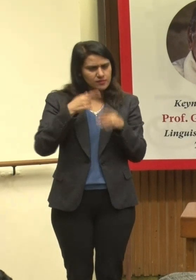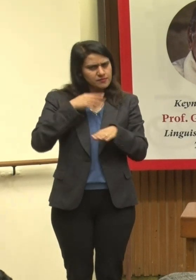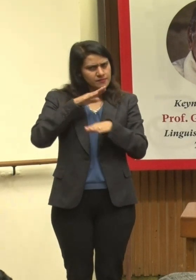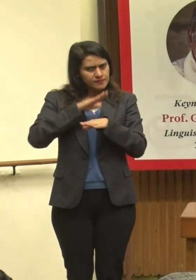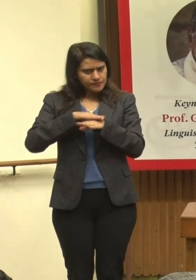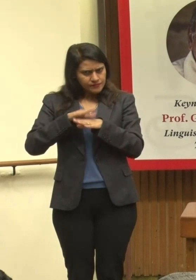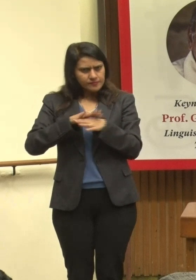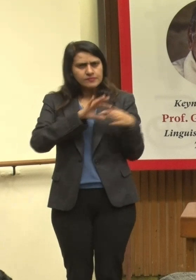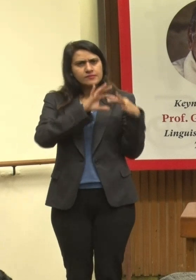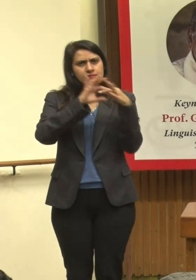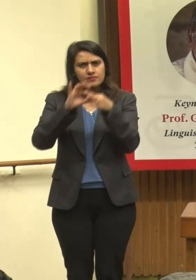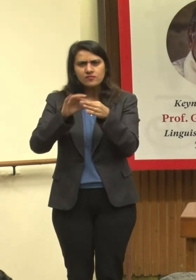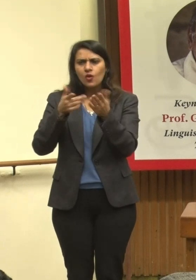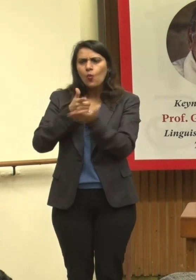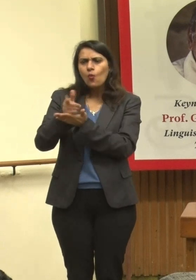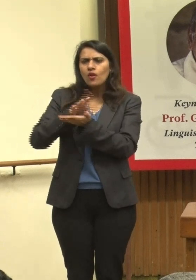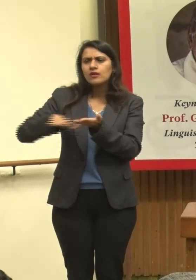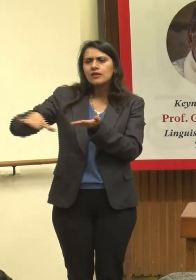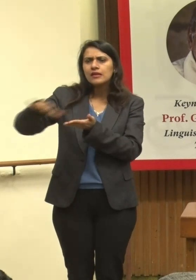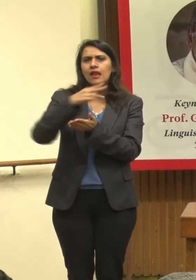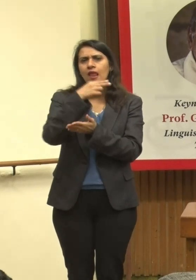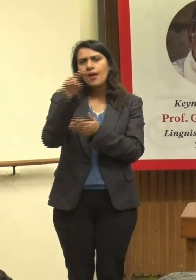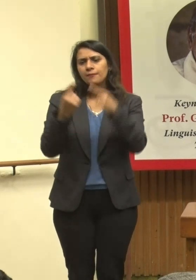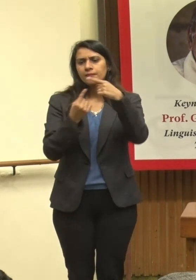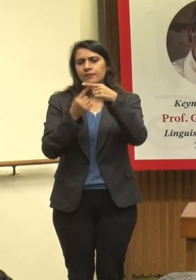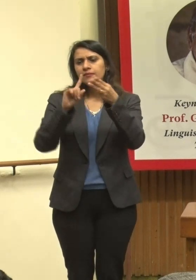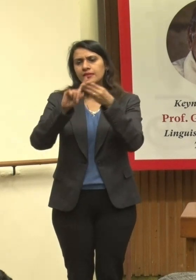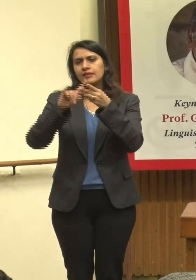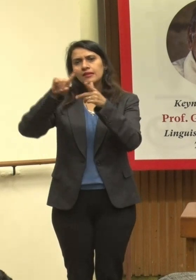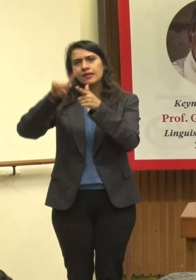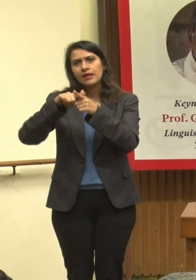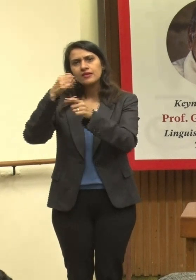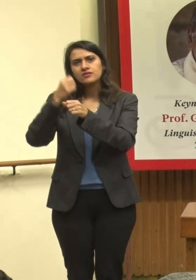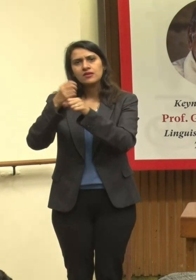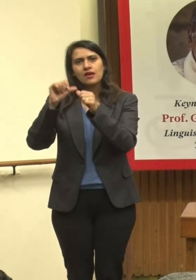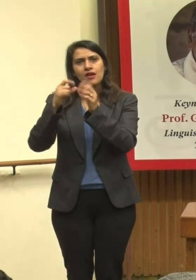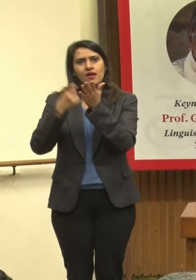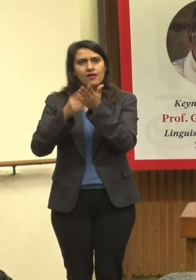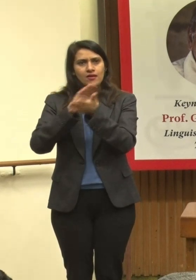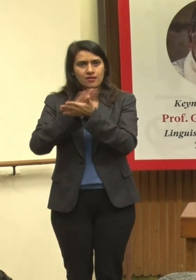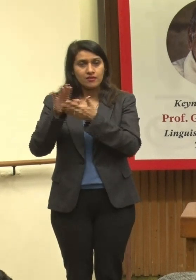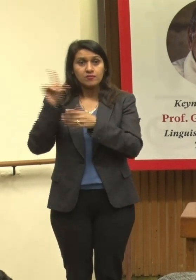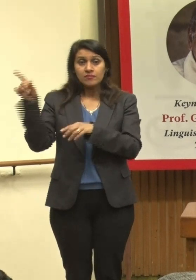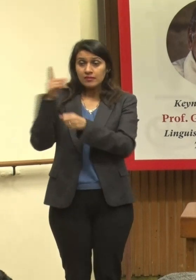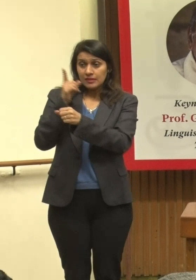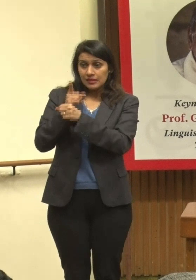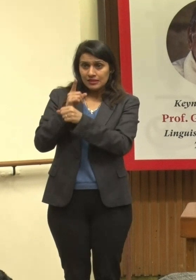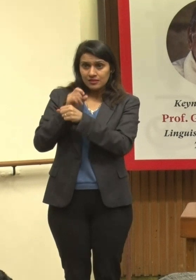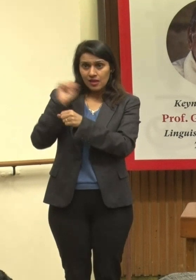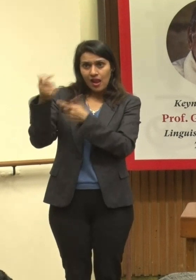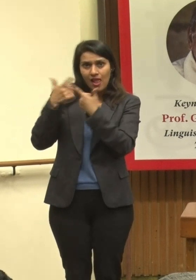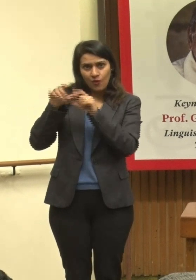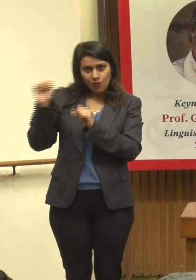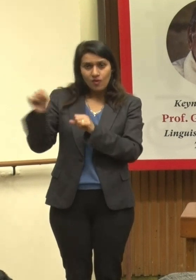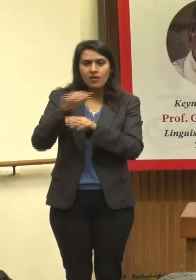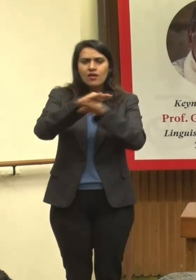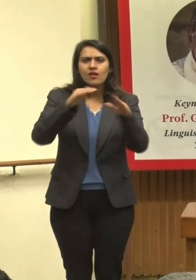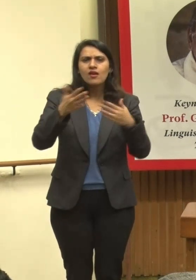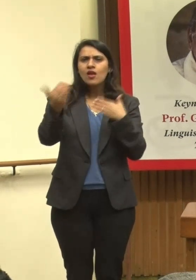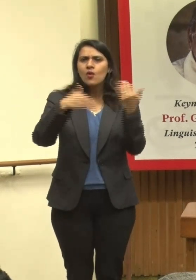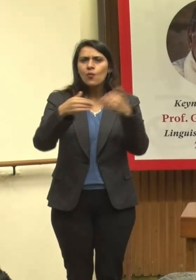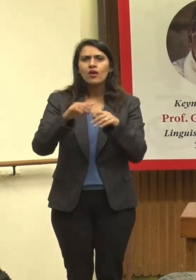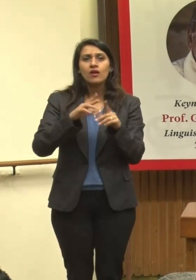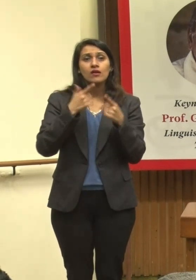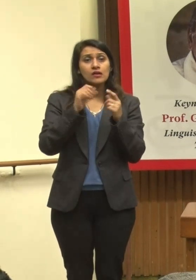experiment in a small village called Tejgarh, where we run a multilingual school, which means our teachers, children come from 8 to